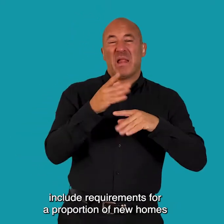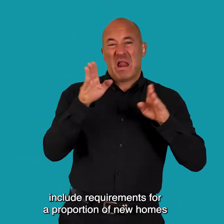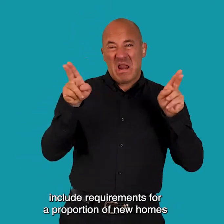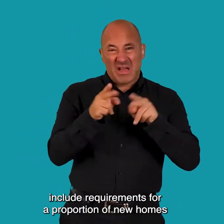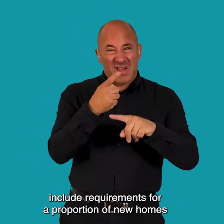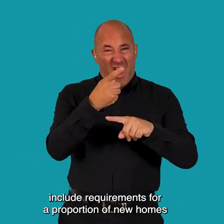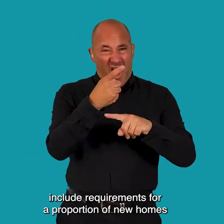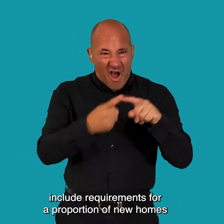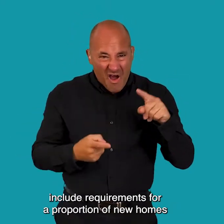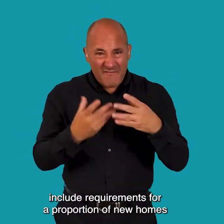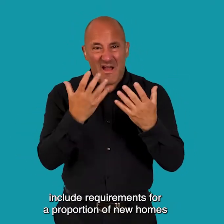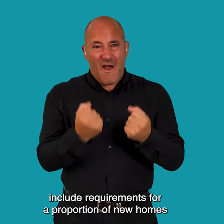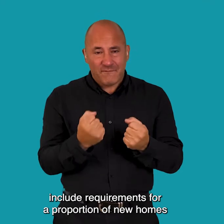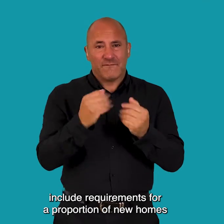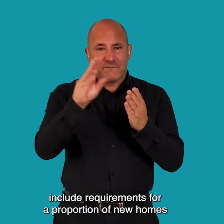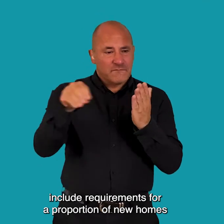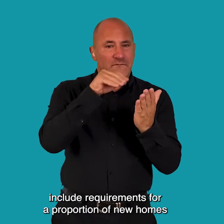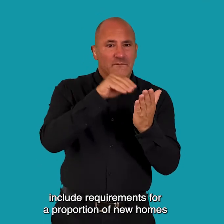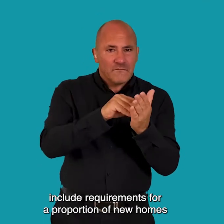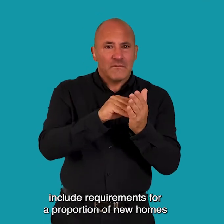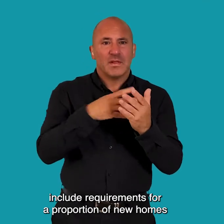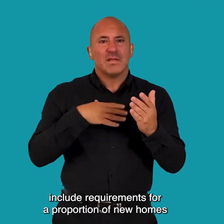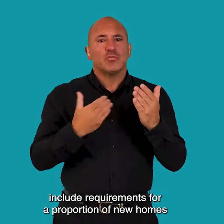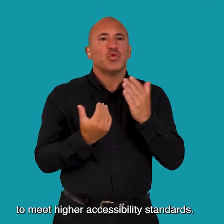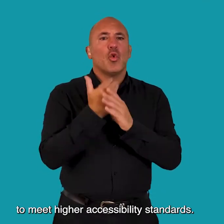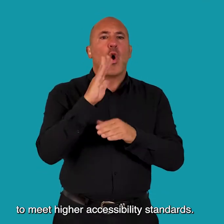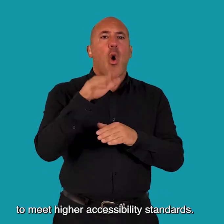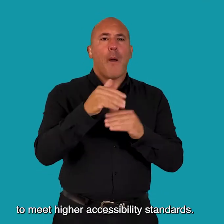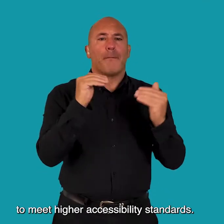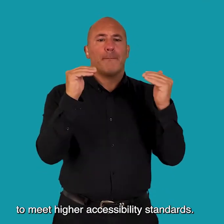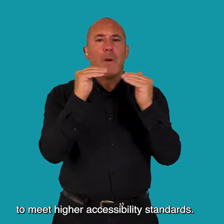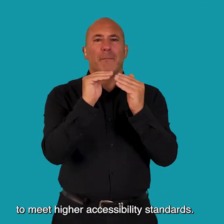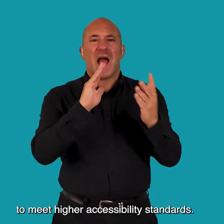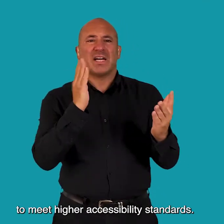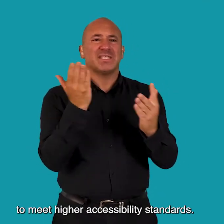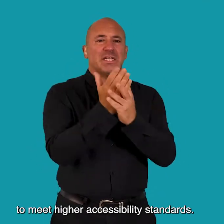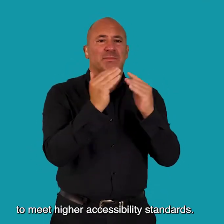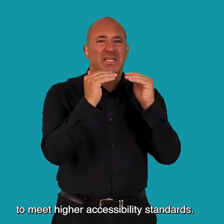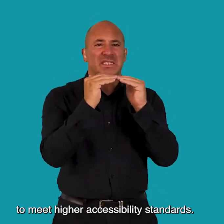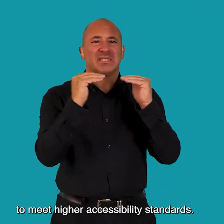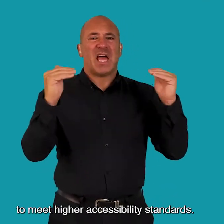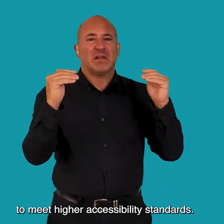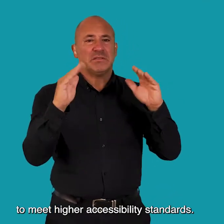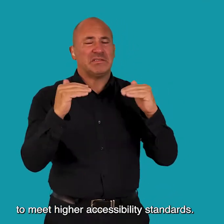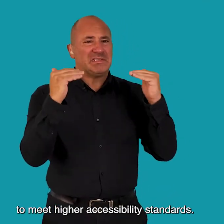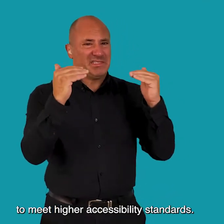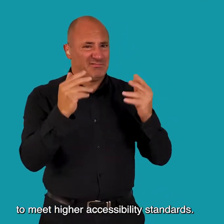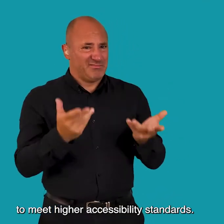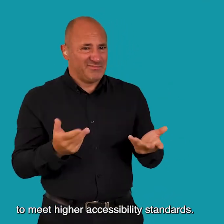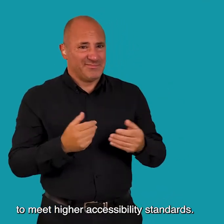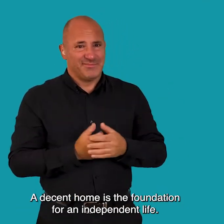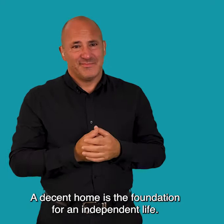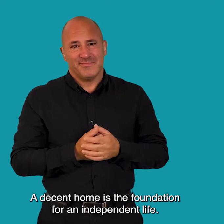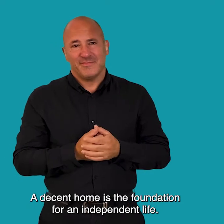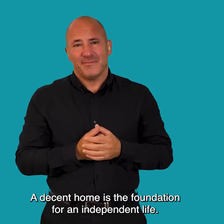include requirements for a proportion of new homes to meet higher accessibility standards. A decent home